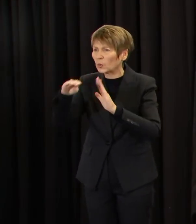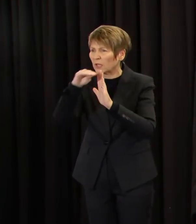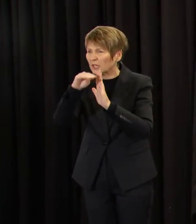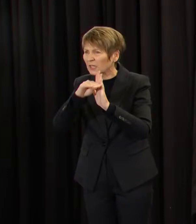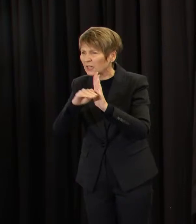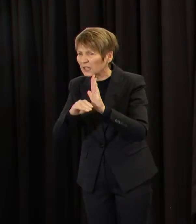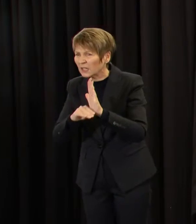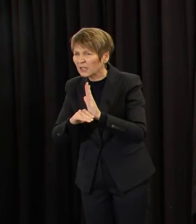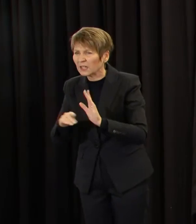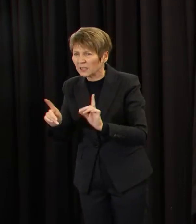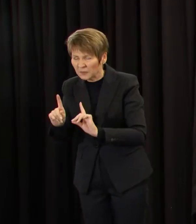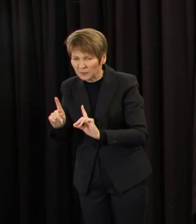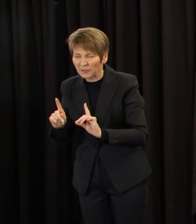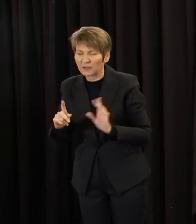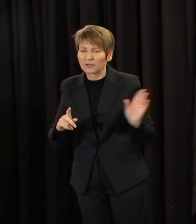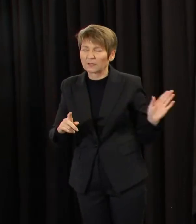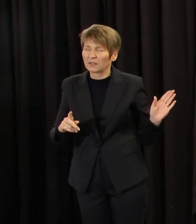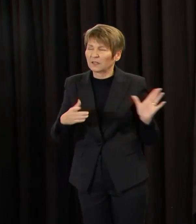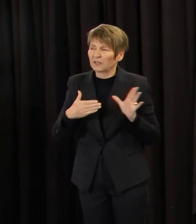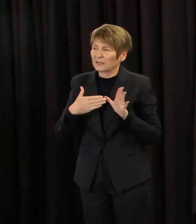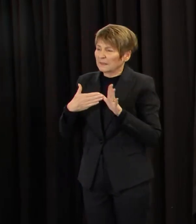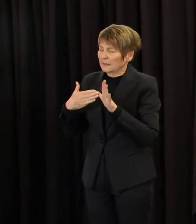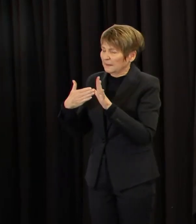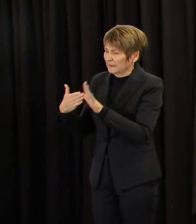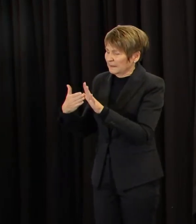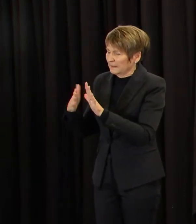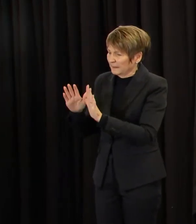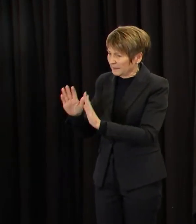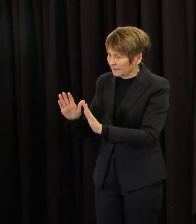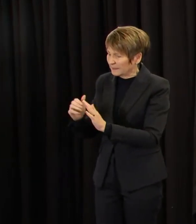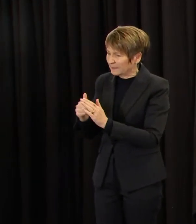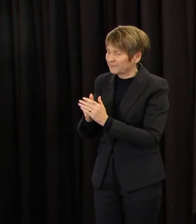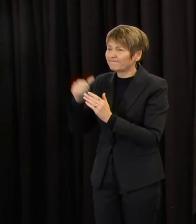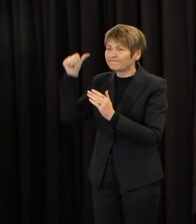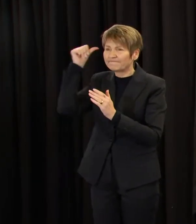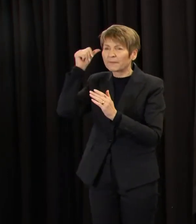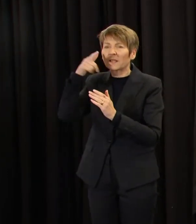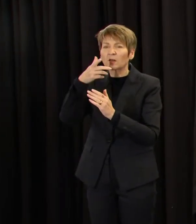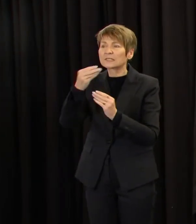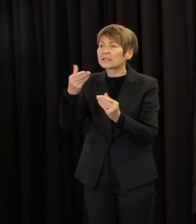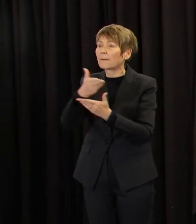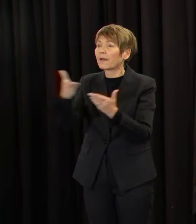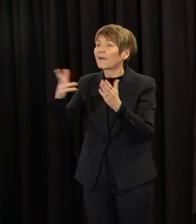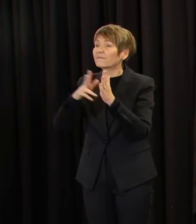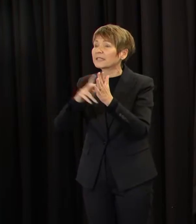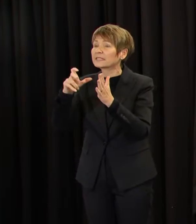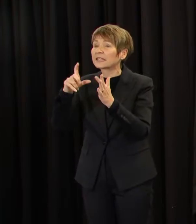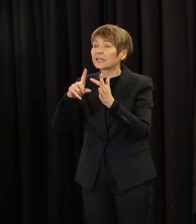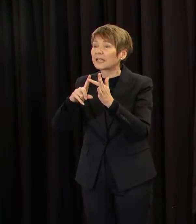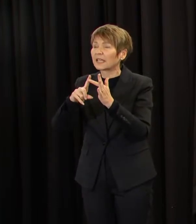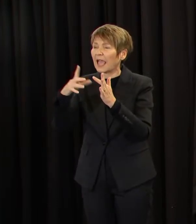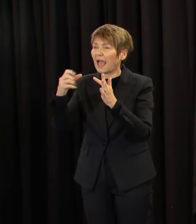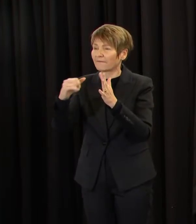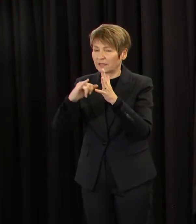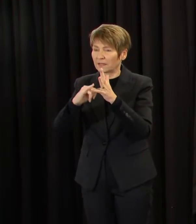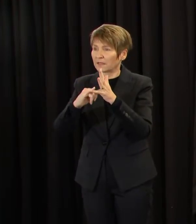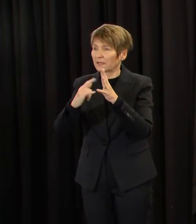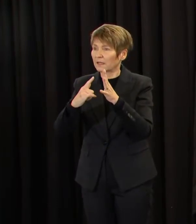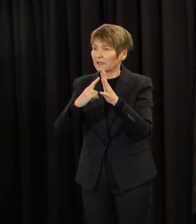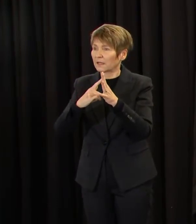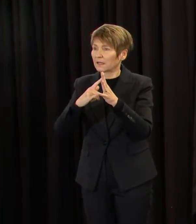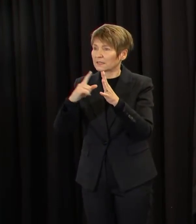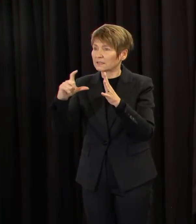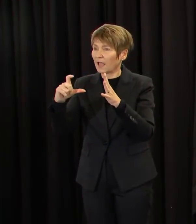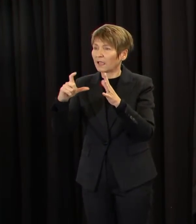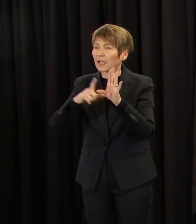education specialist either, but in terms of the arrangements we have in place, there are a number of SACs that are due, which are the performing arts SACs, so music and dance